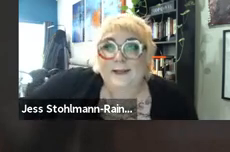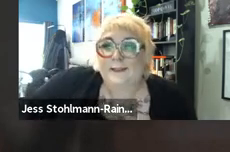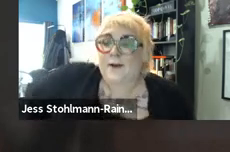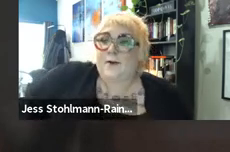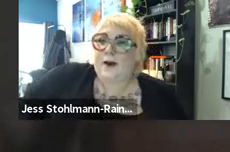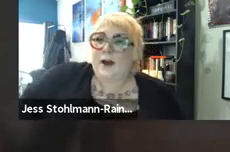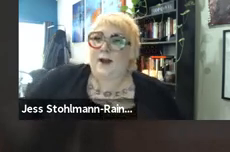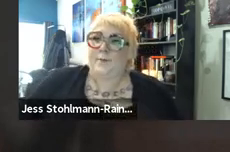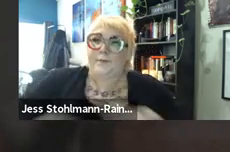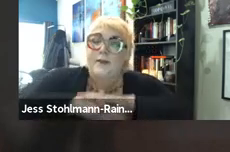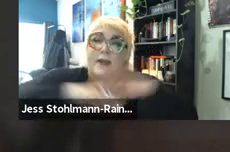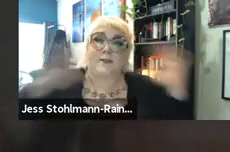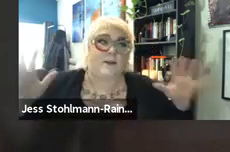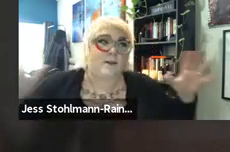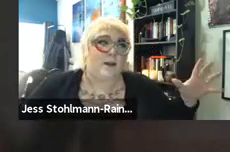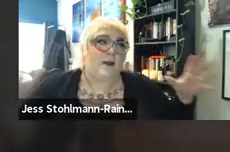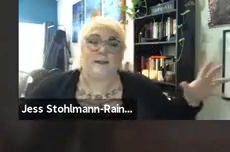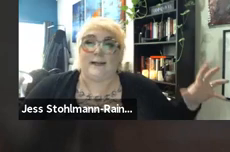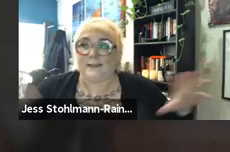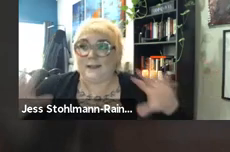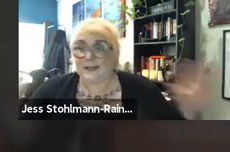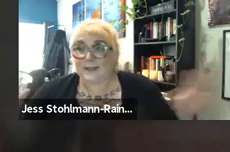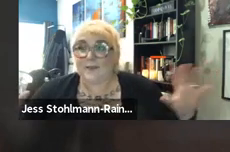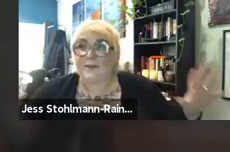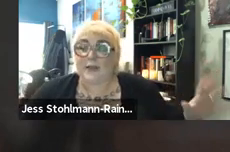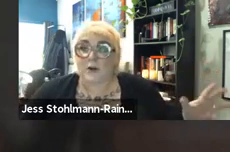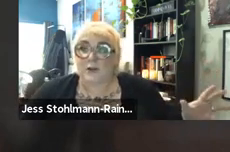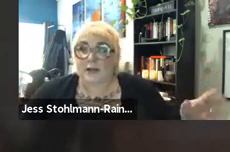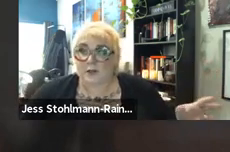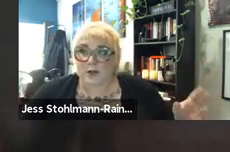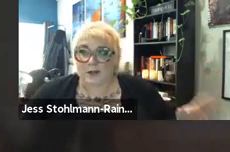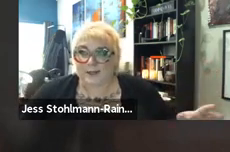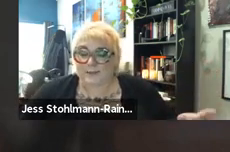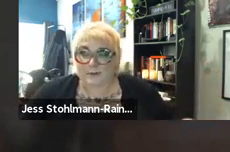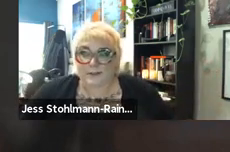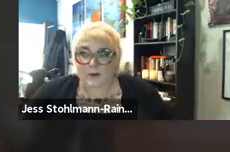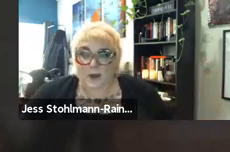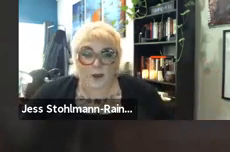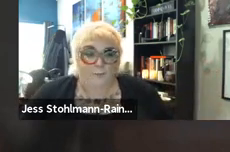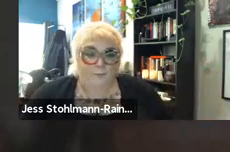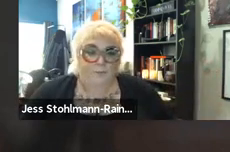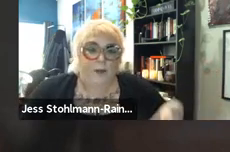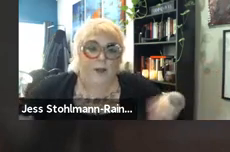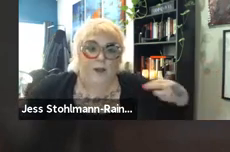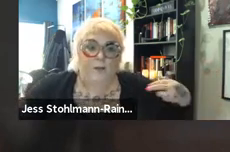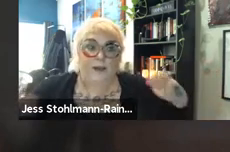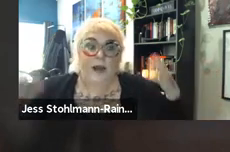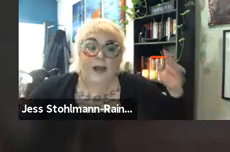so um the national context is that's kind of the general national context for what's going on